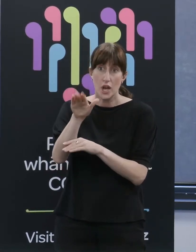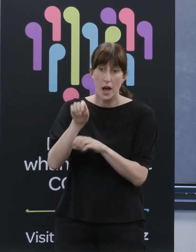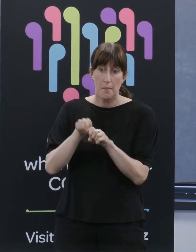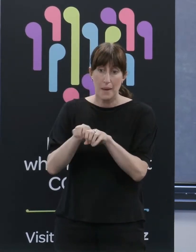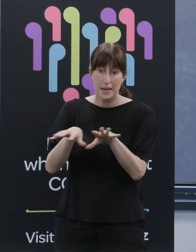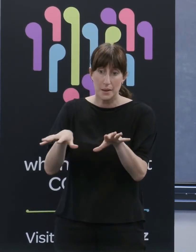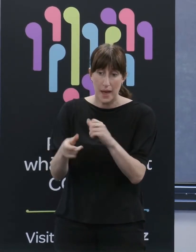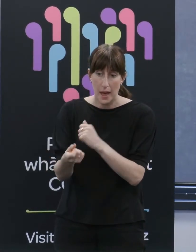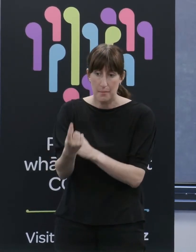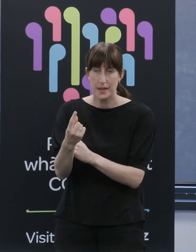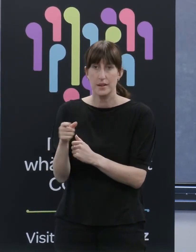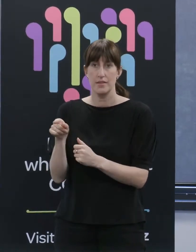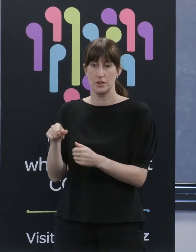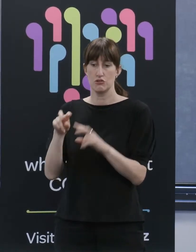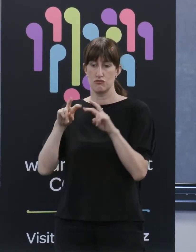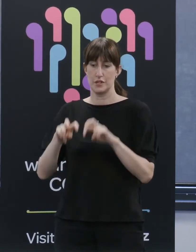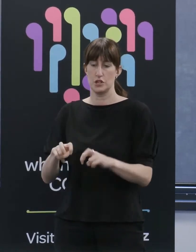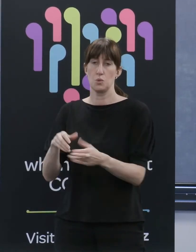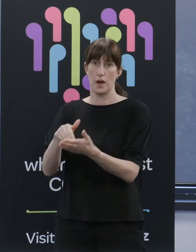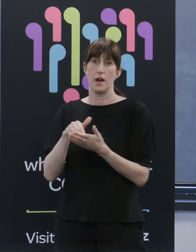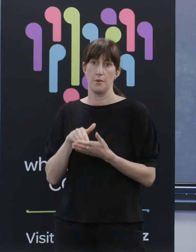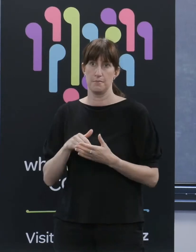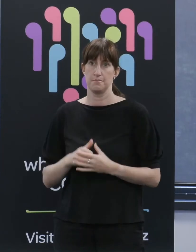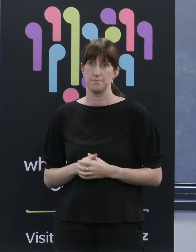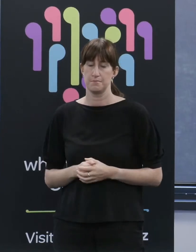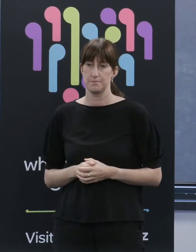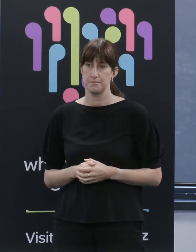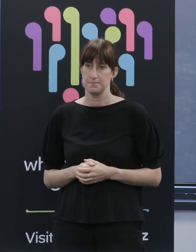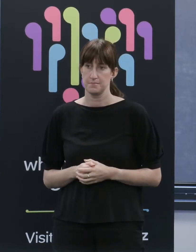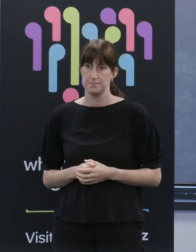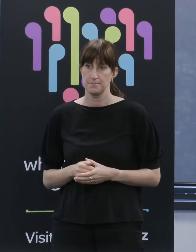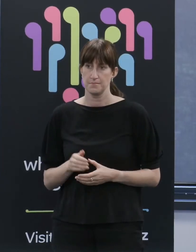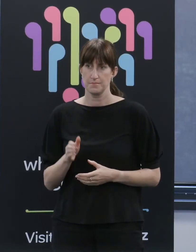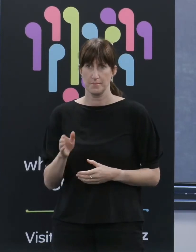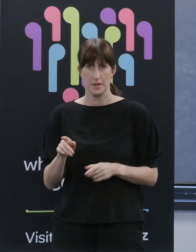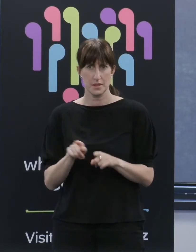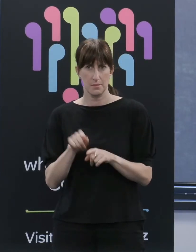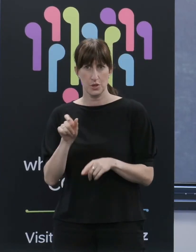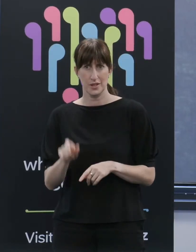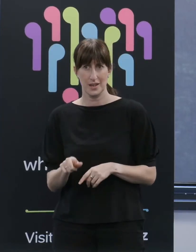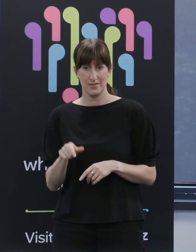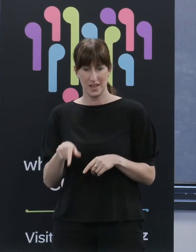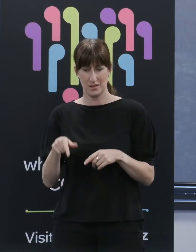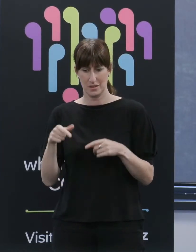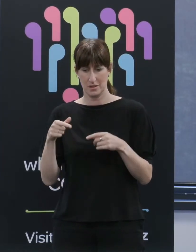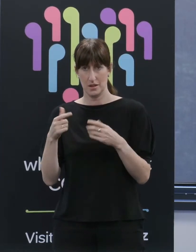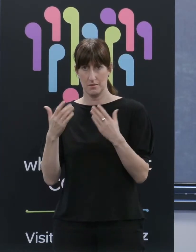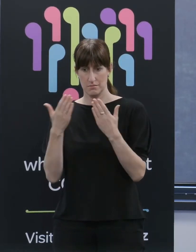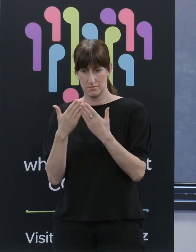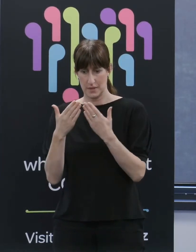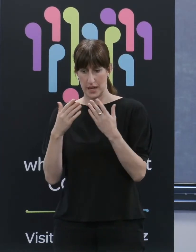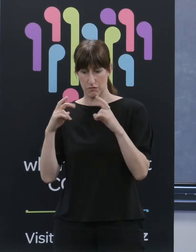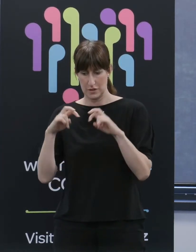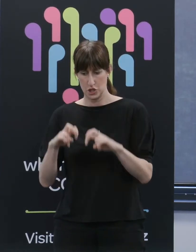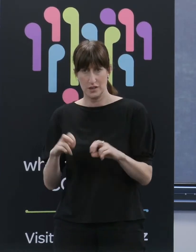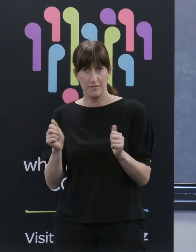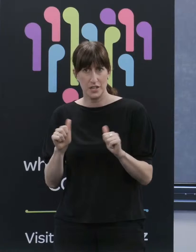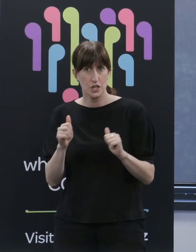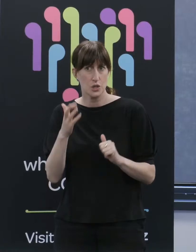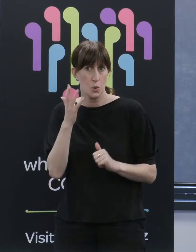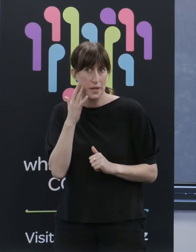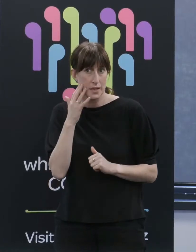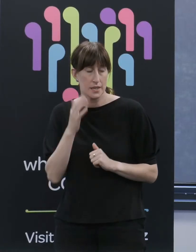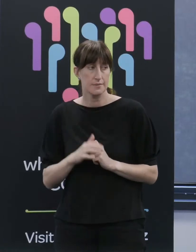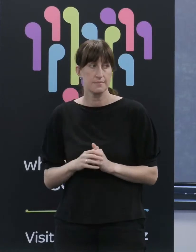of communities throughout the motu. When do you expect the study to be wrapped up? Well, we'll